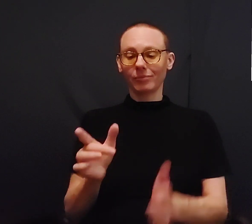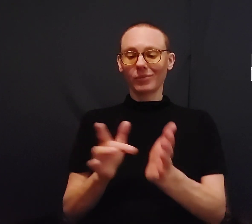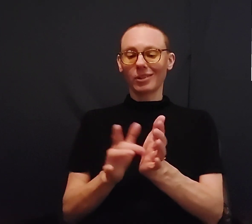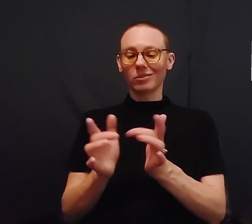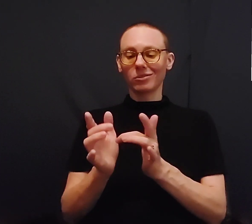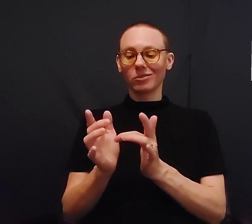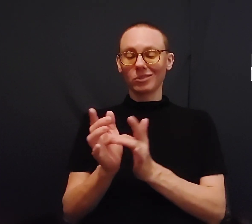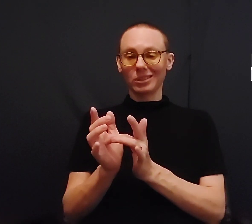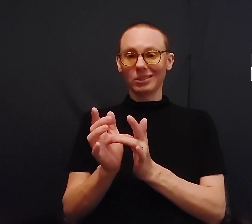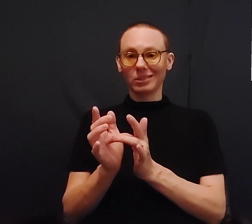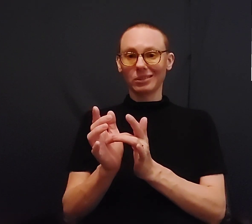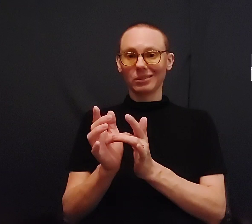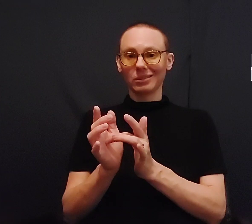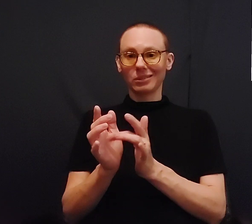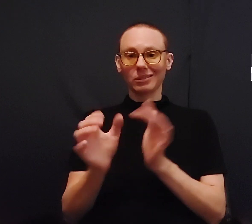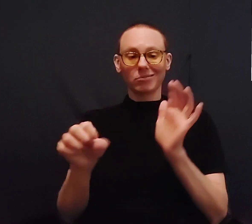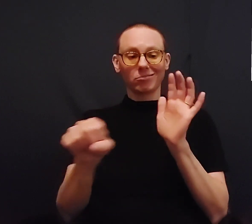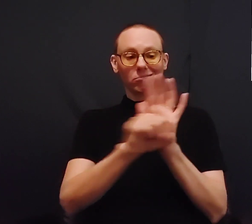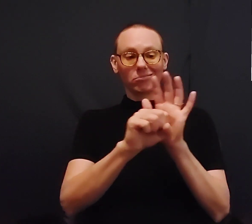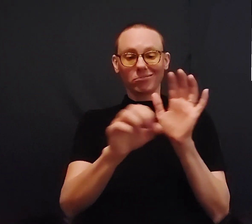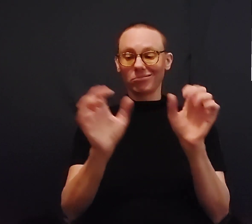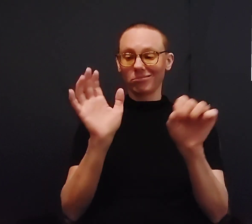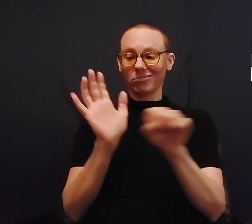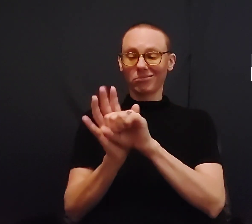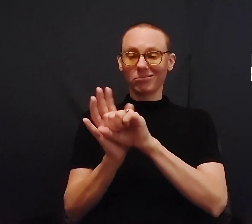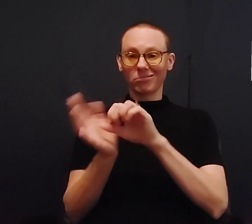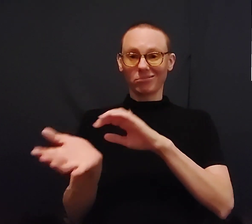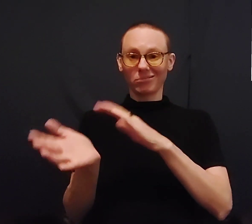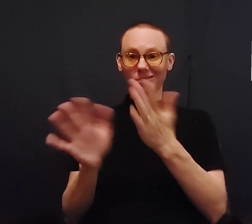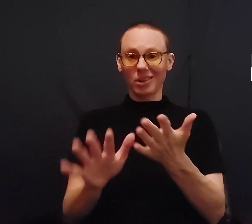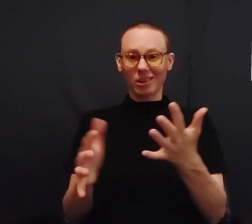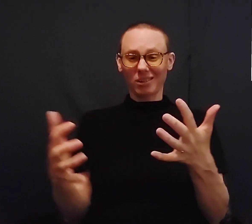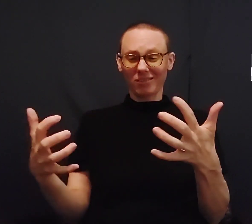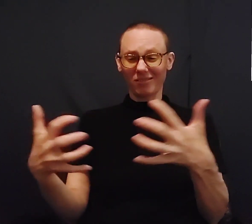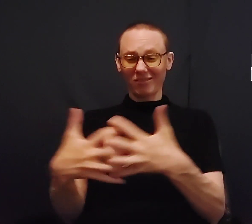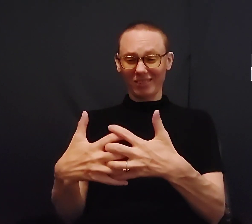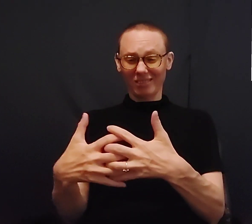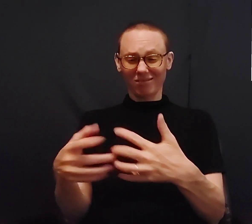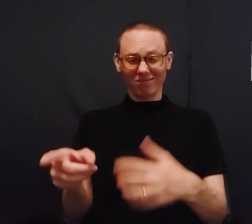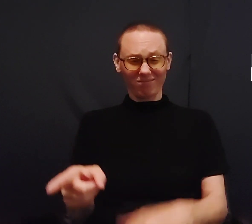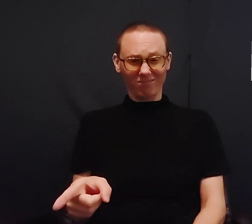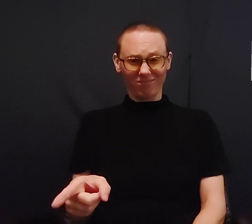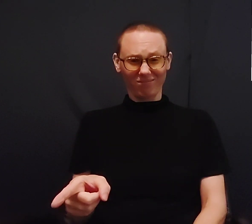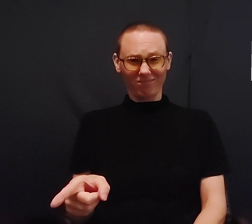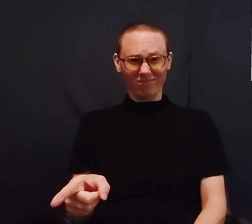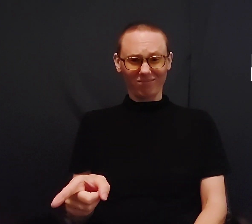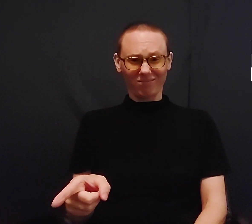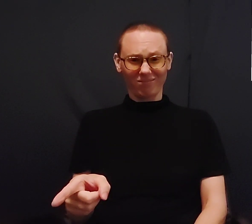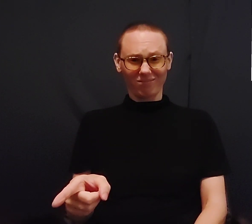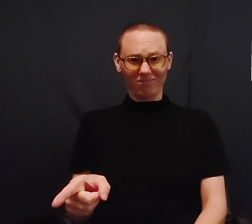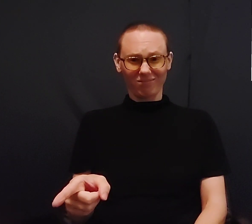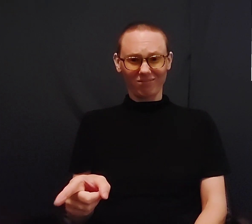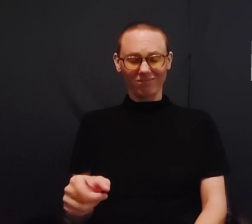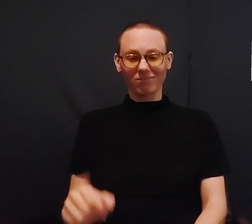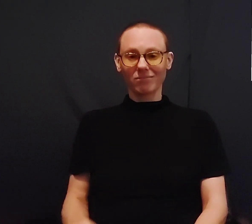Jesus was crucified and died. Does that fit the description of Satan's blow not being fatal?